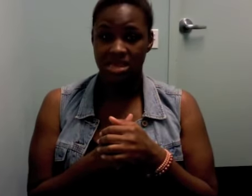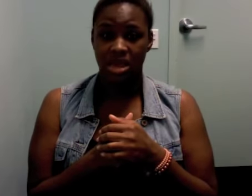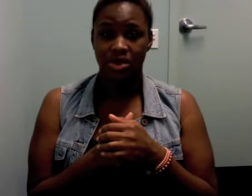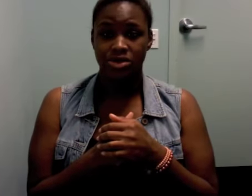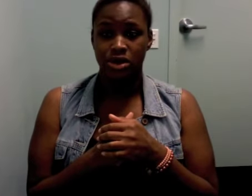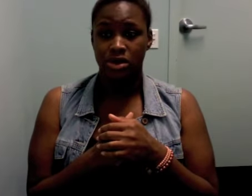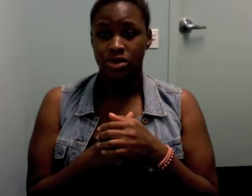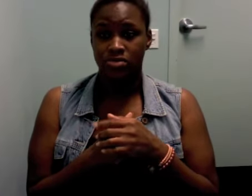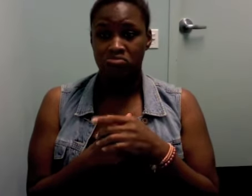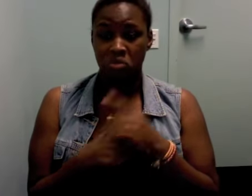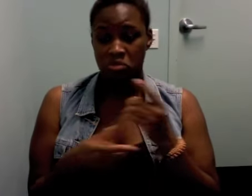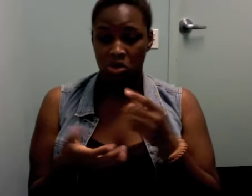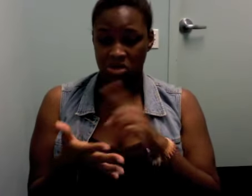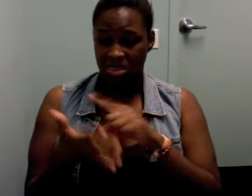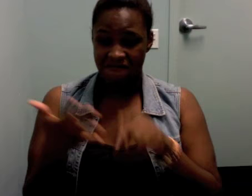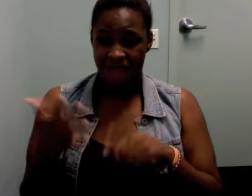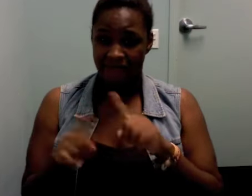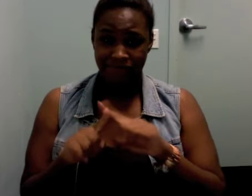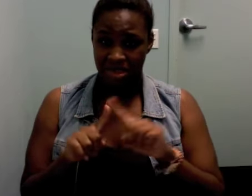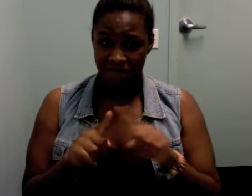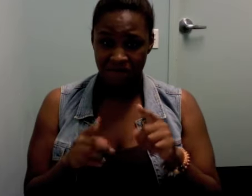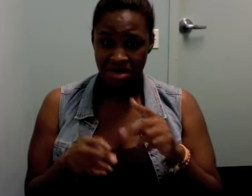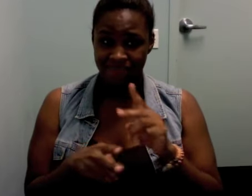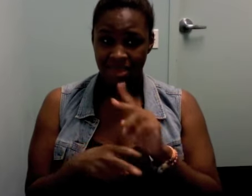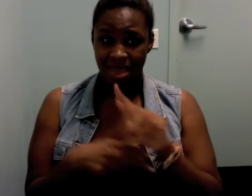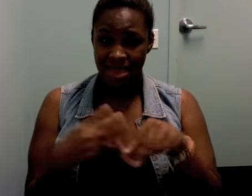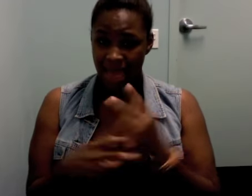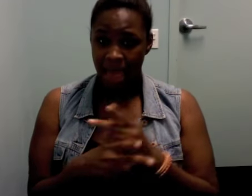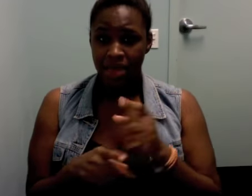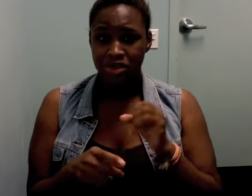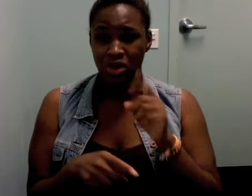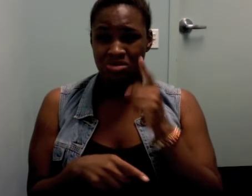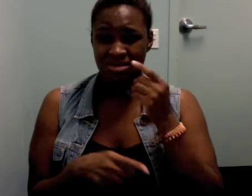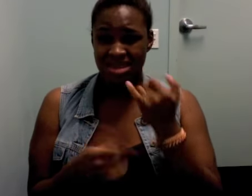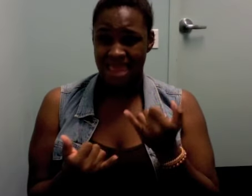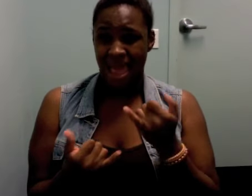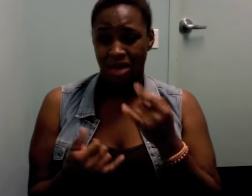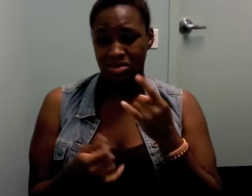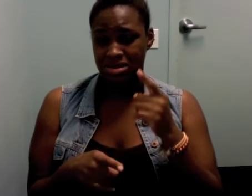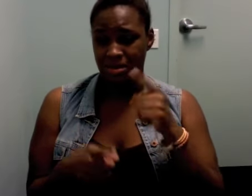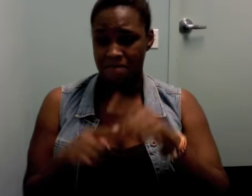and what type of water you're going to be paddling. Primarily is the two main considerations.